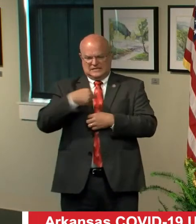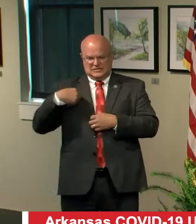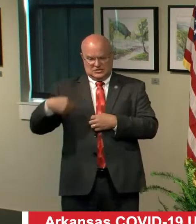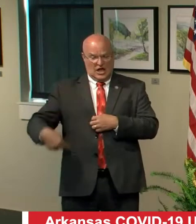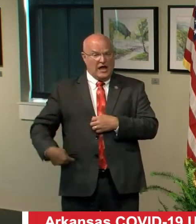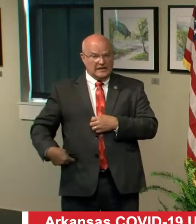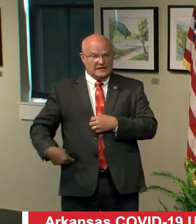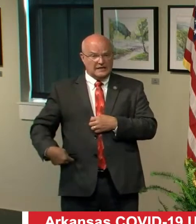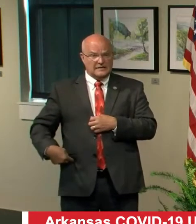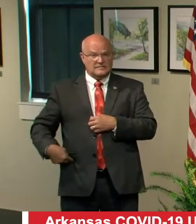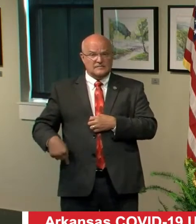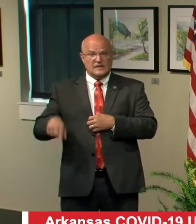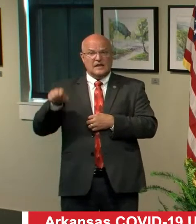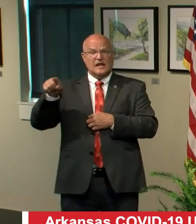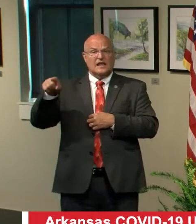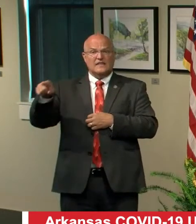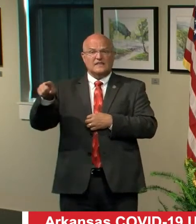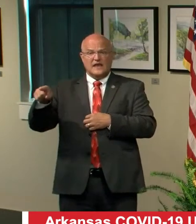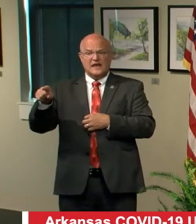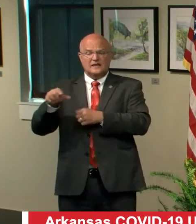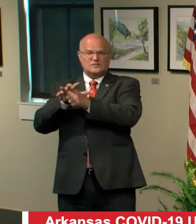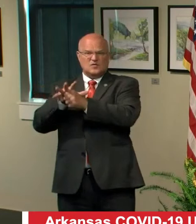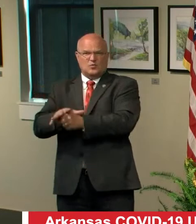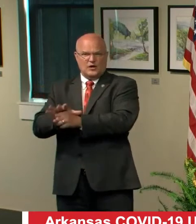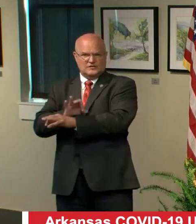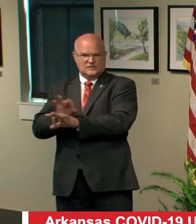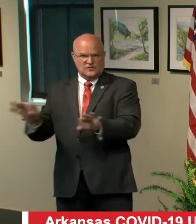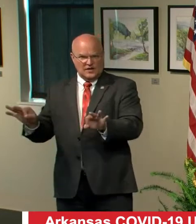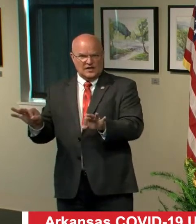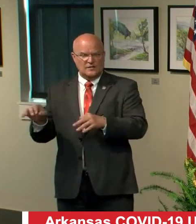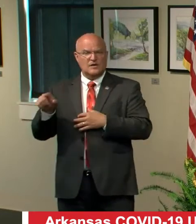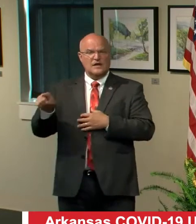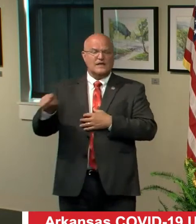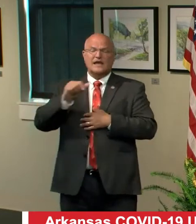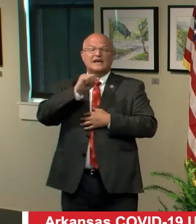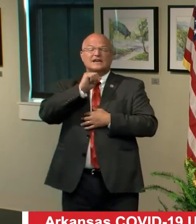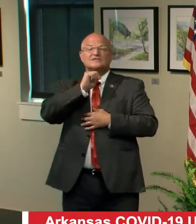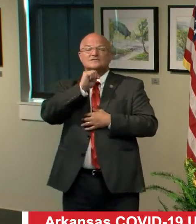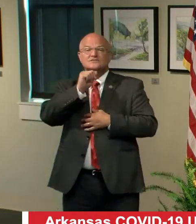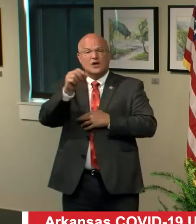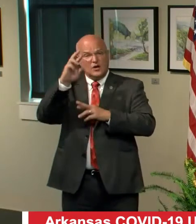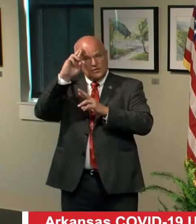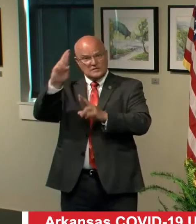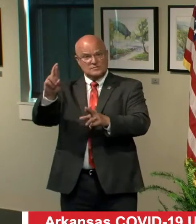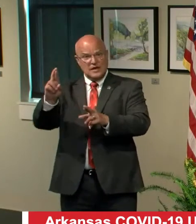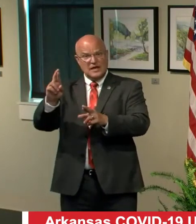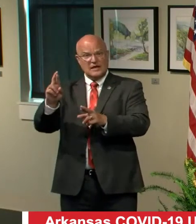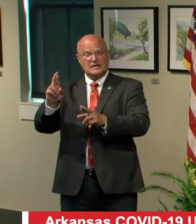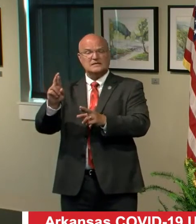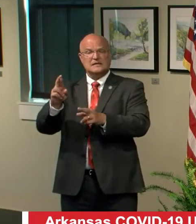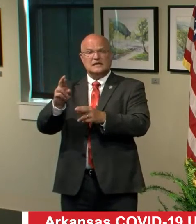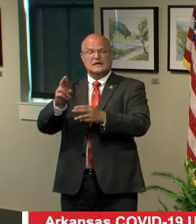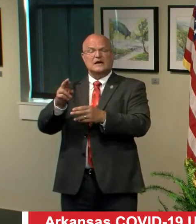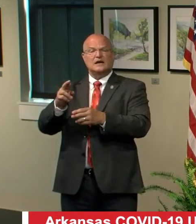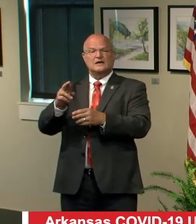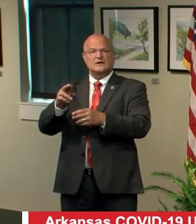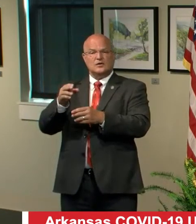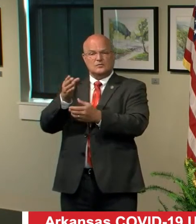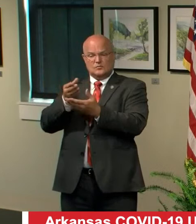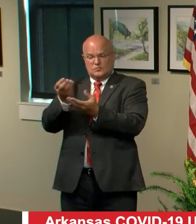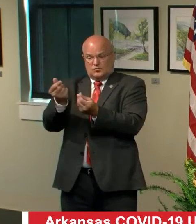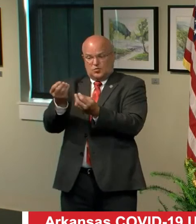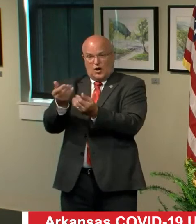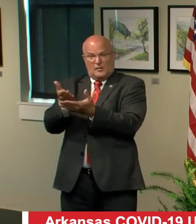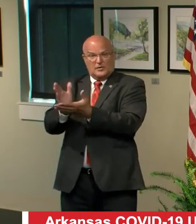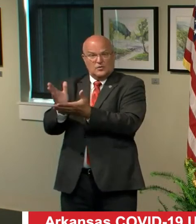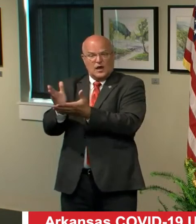China. They repress freedom. They do not respect intellectual property rights. But